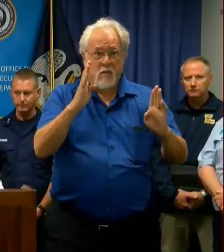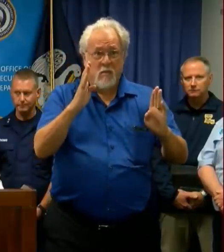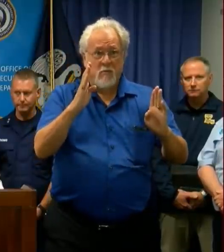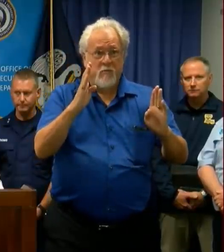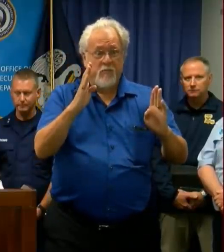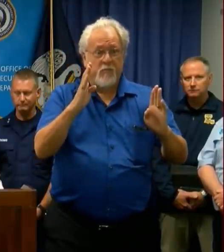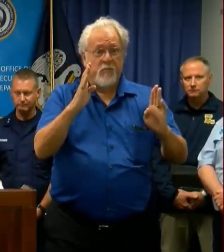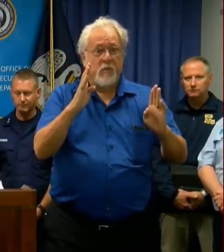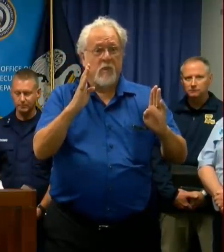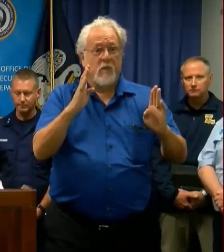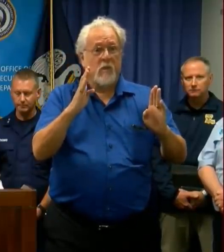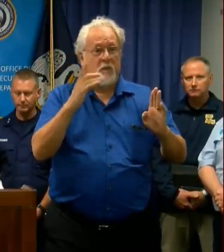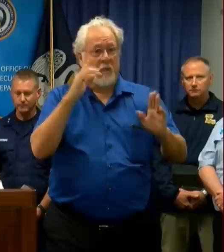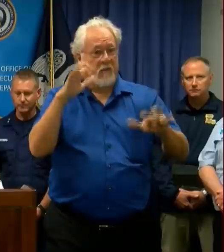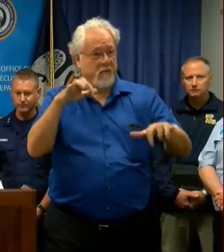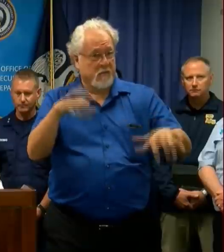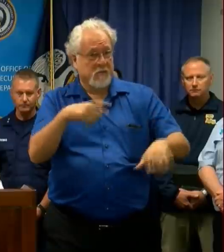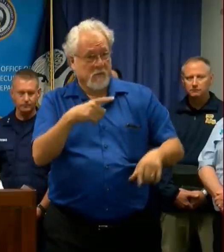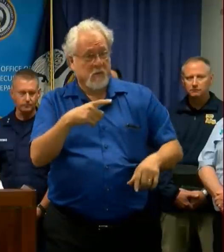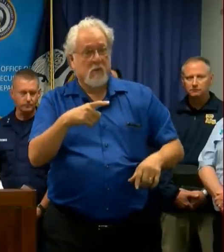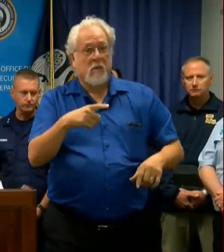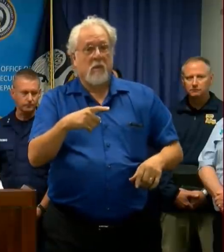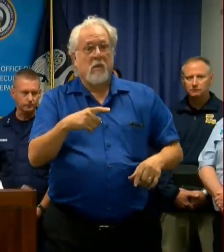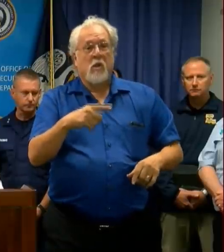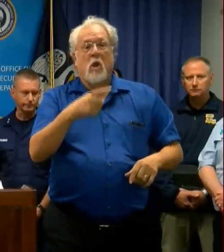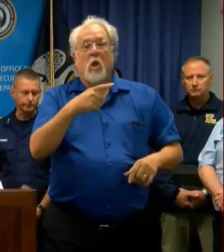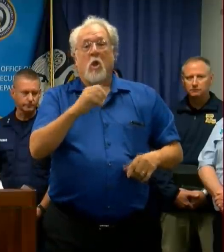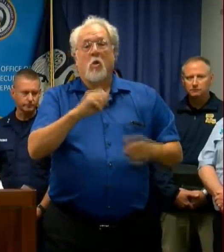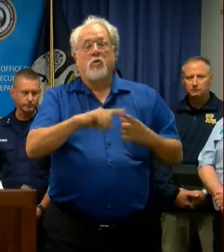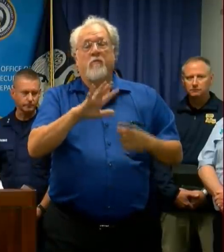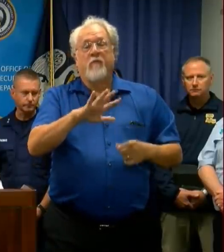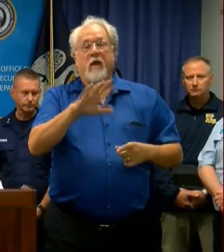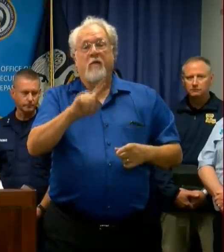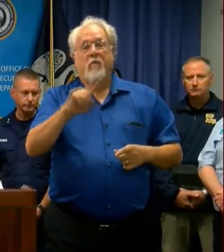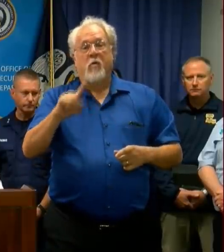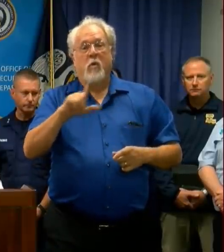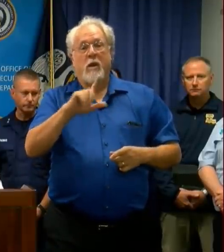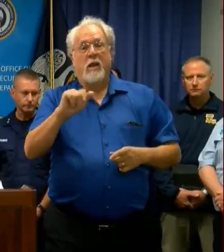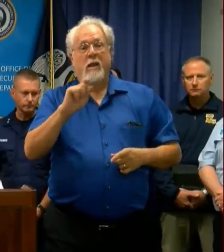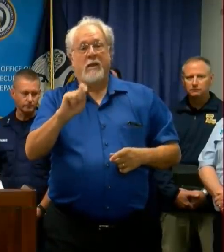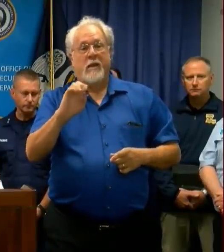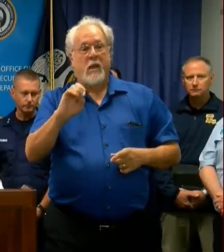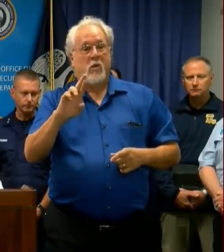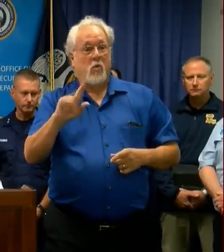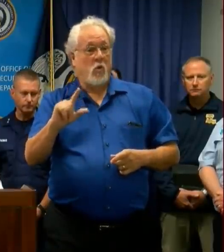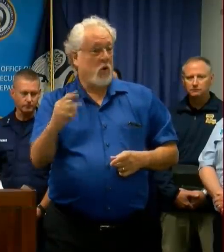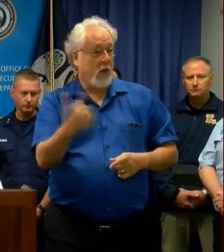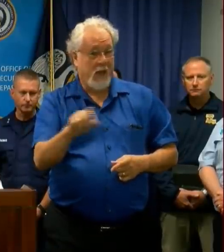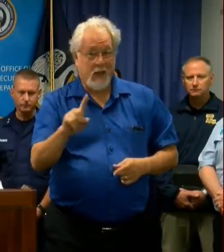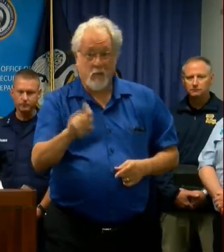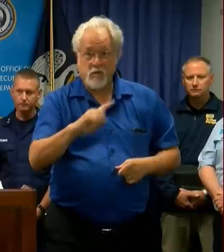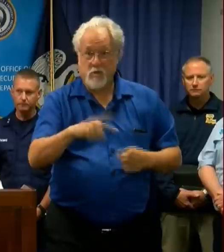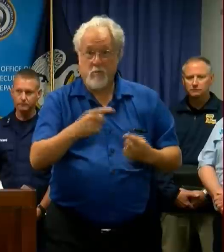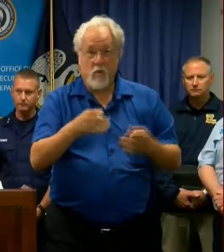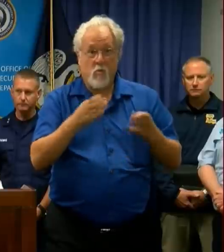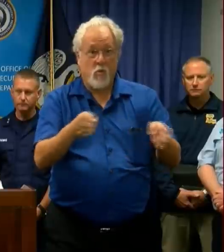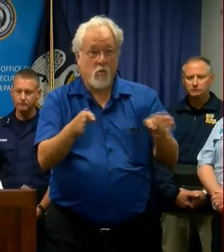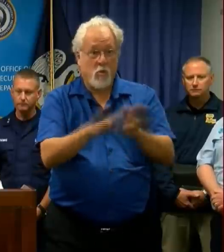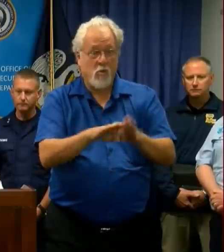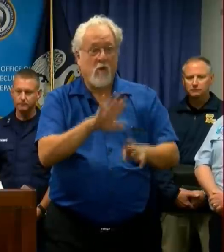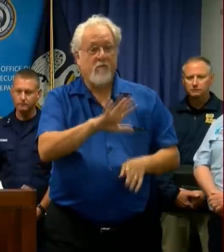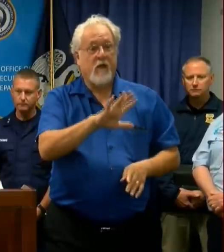attention to this storm. Go to 511LA.org if you have any questions about road closures.